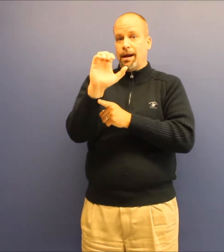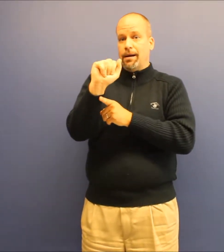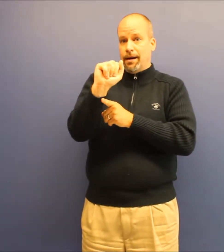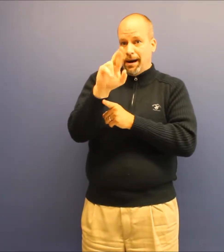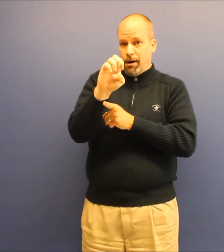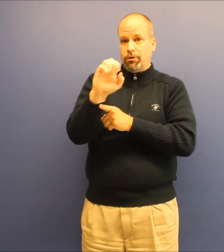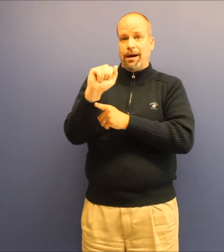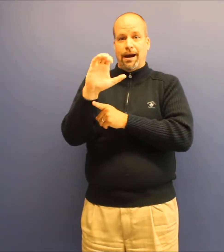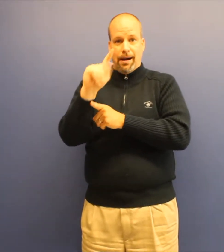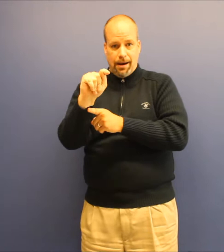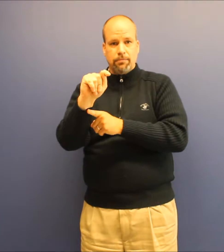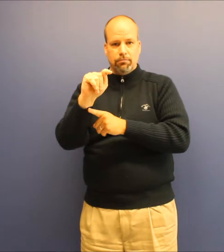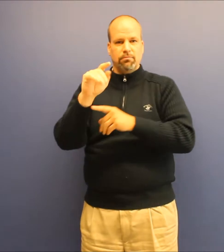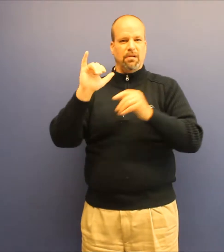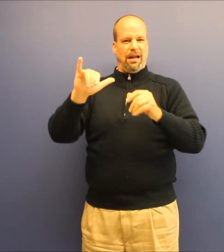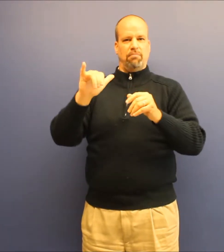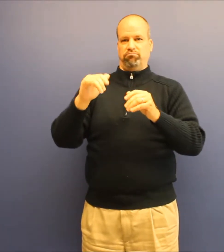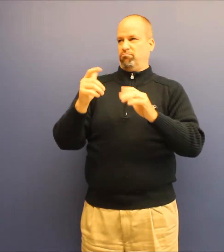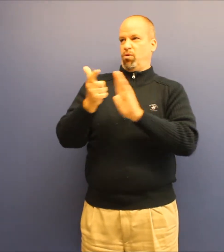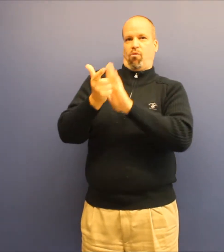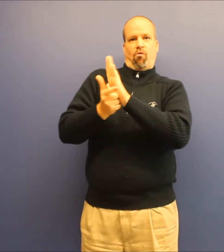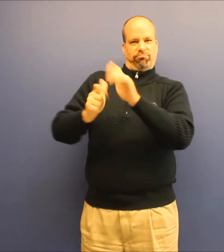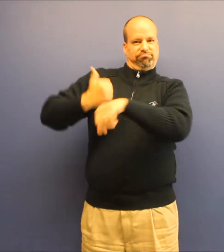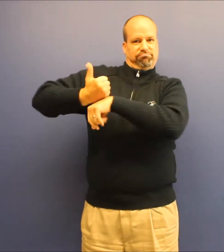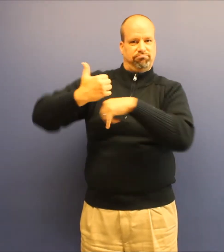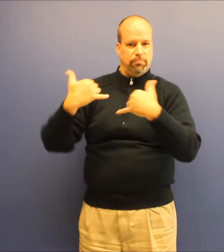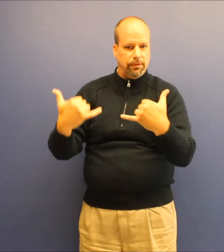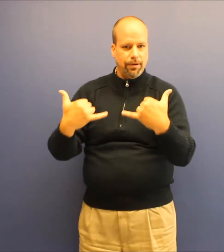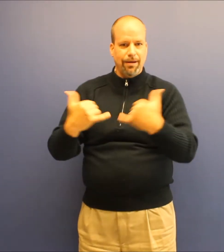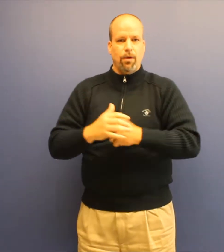and to the Affordable Care Act that is the law right now.